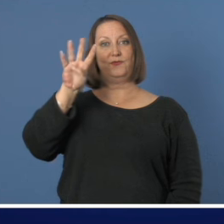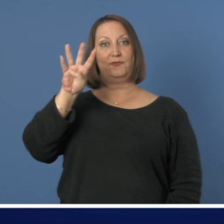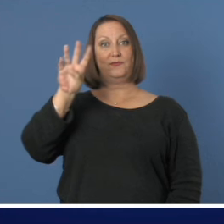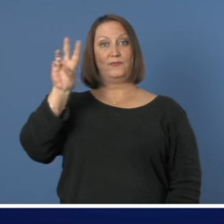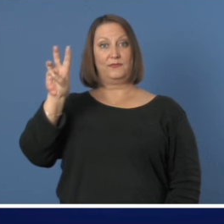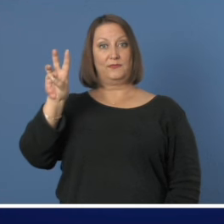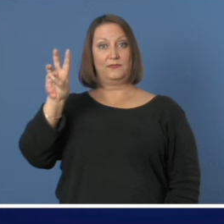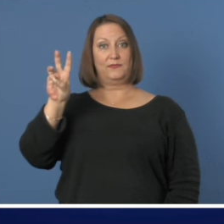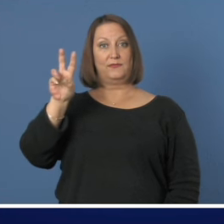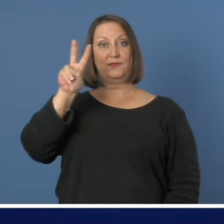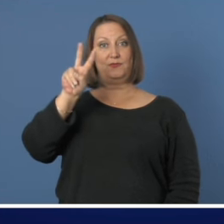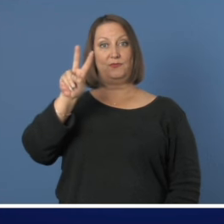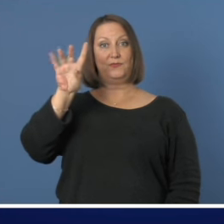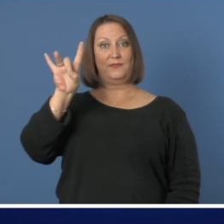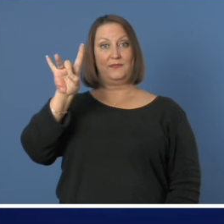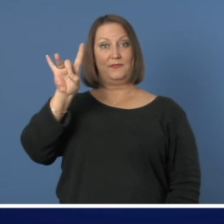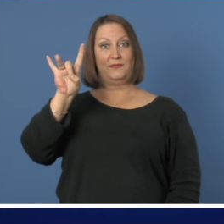246